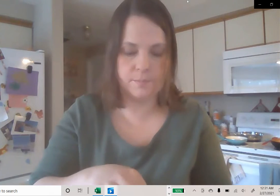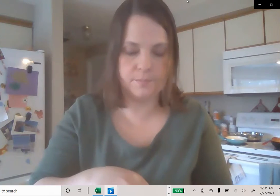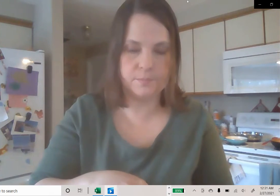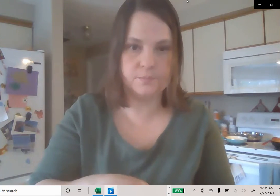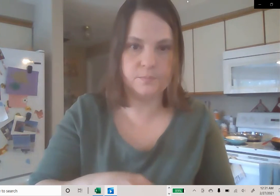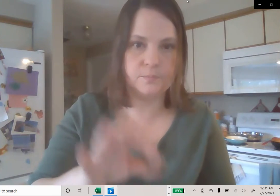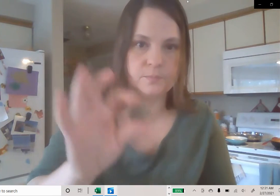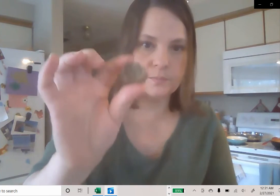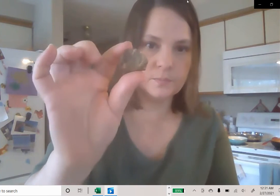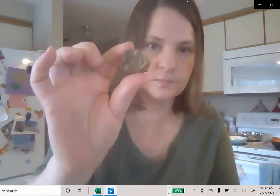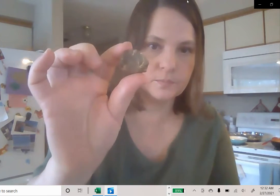Here's a black one.